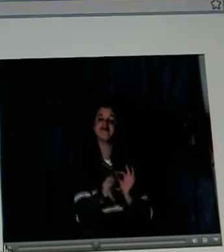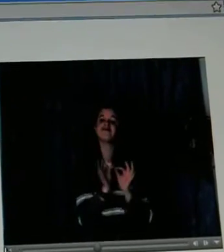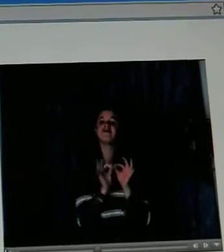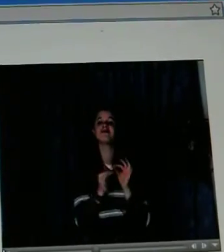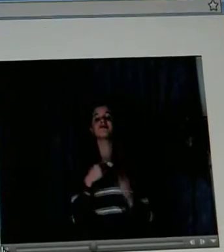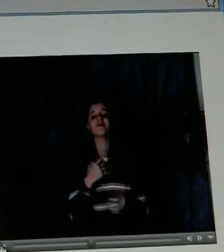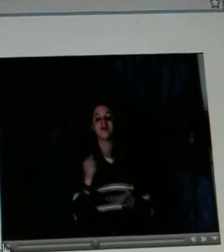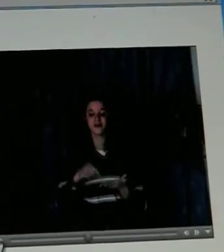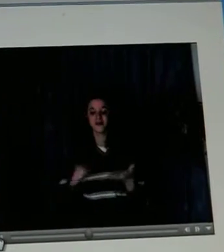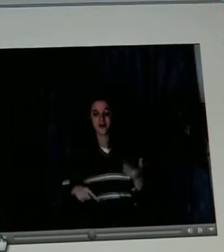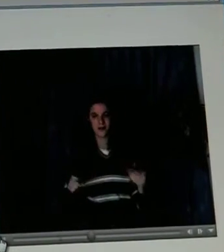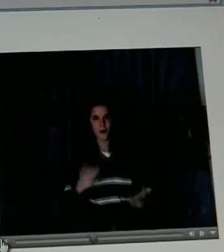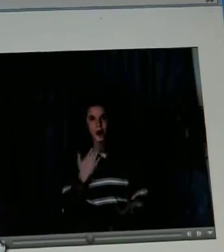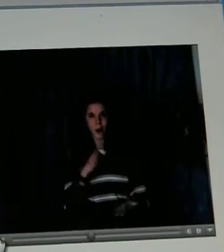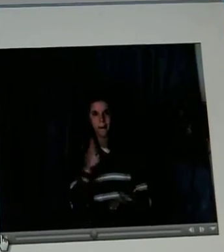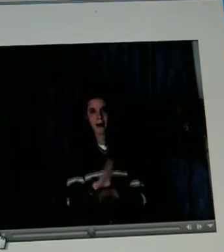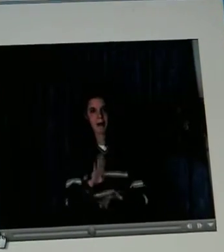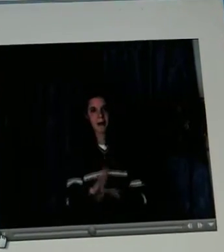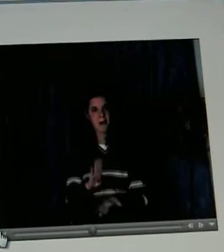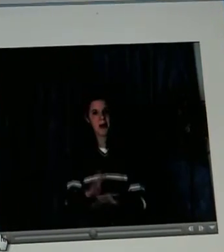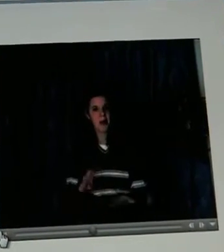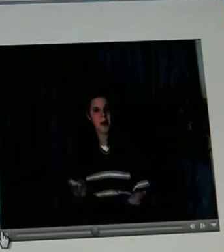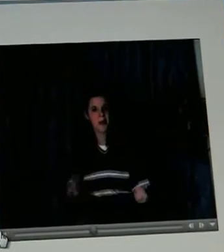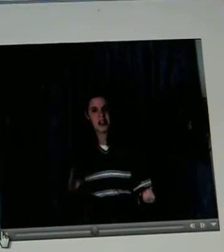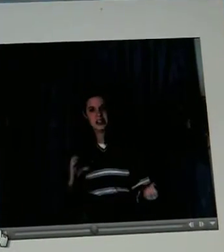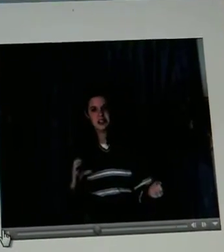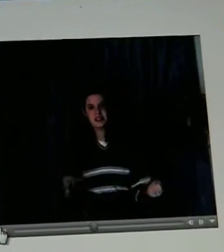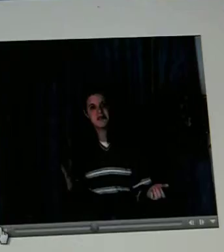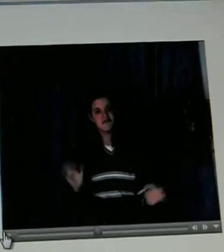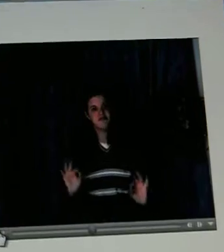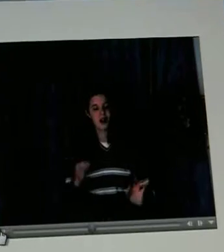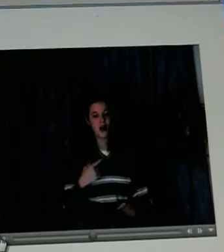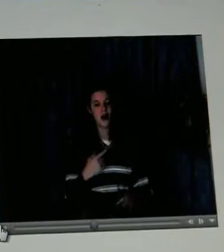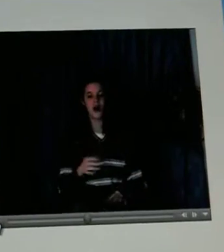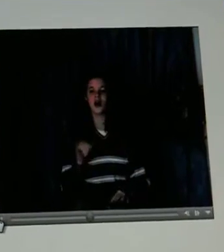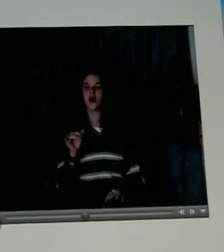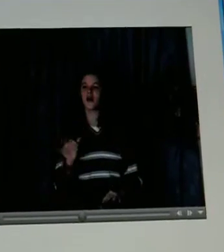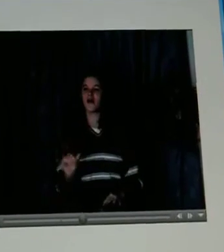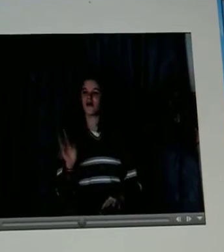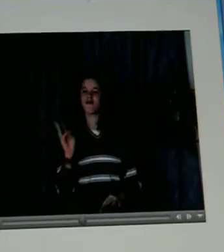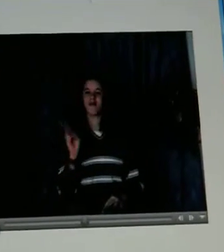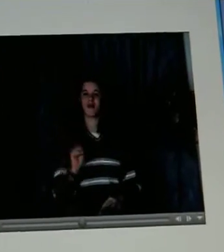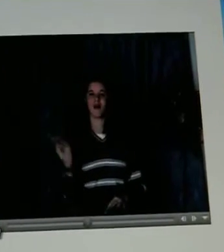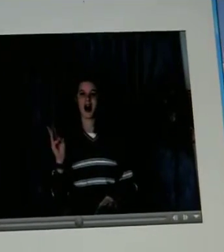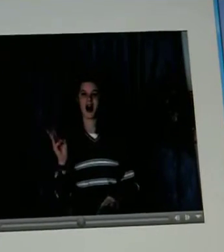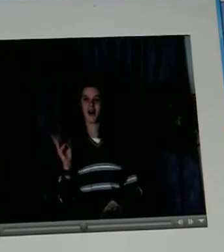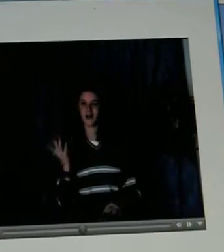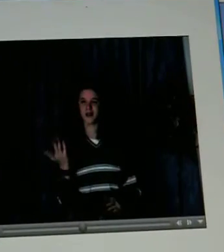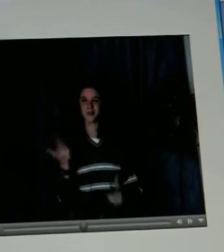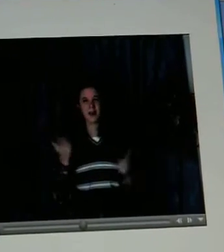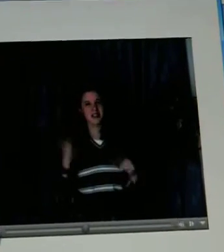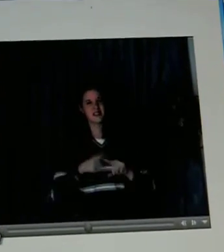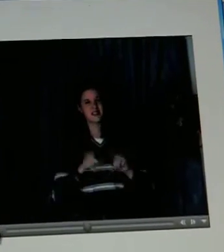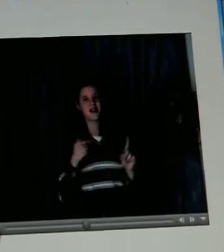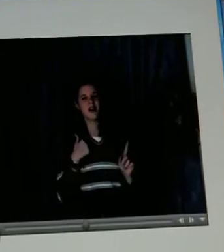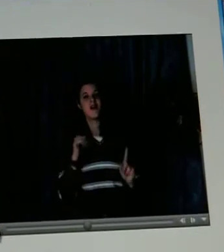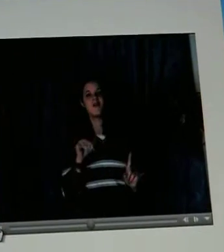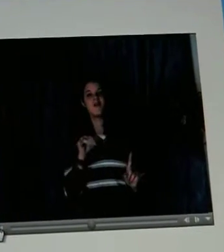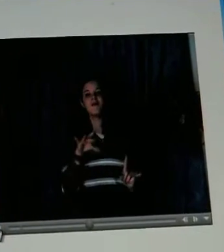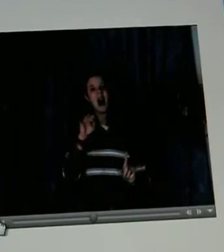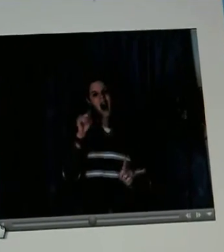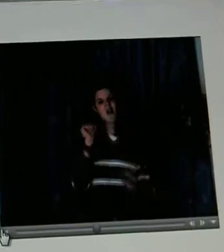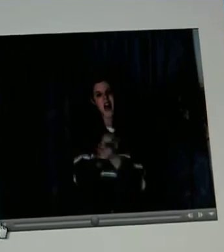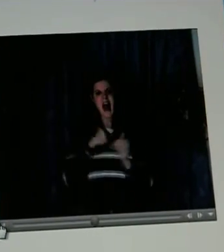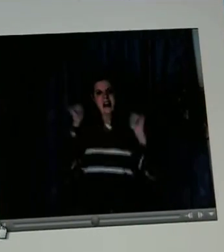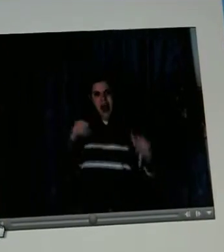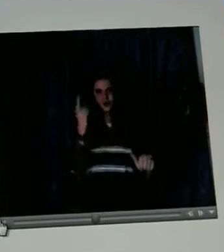about. So we switched interpreters. I got an ASL interpreter, and suddenly I understood everything clearly. I was able to write papers,